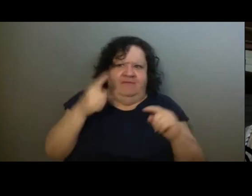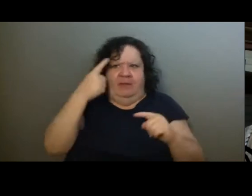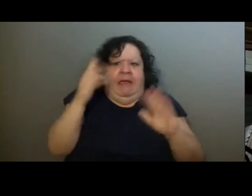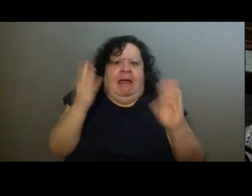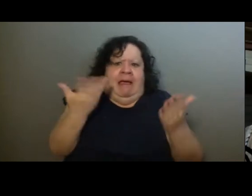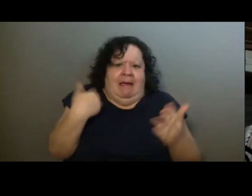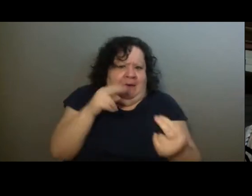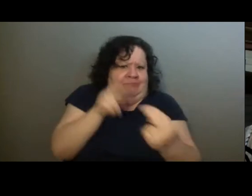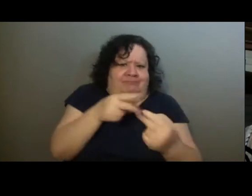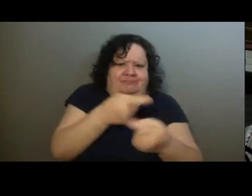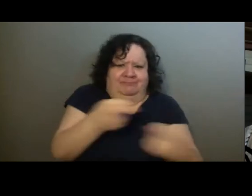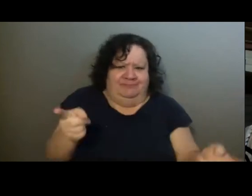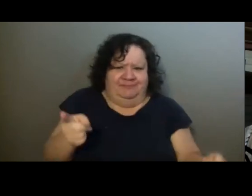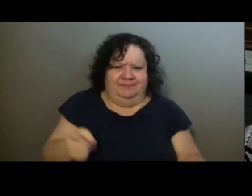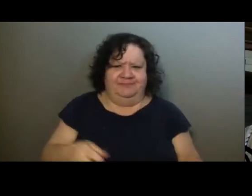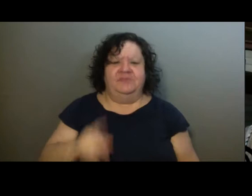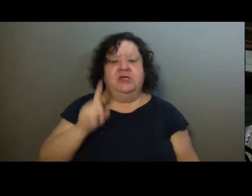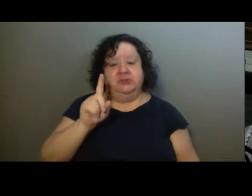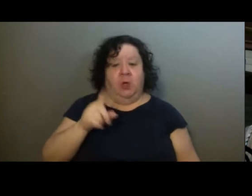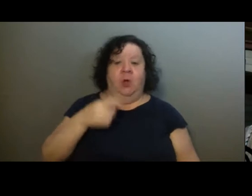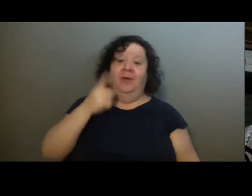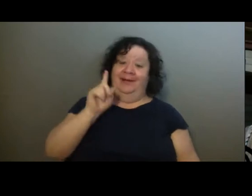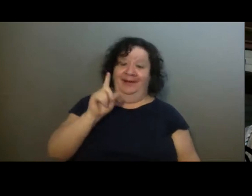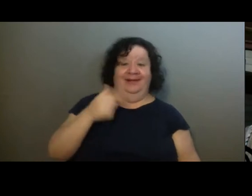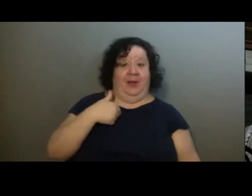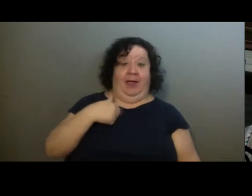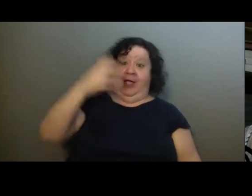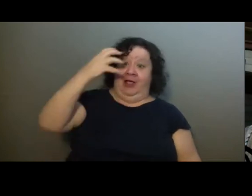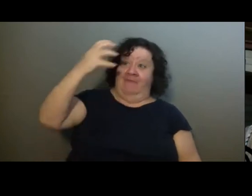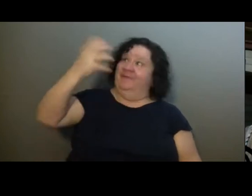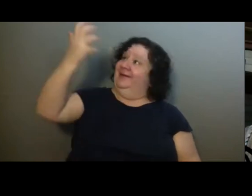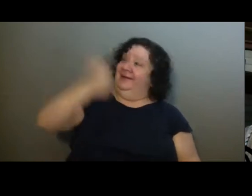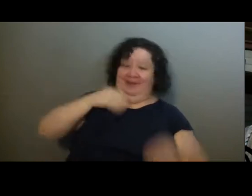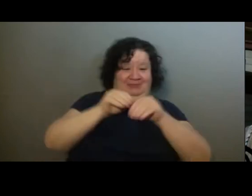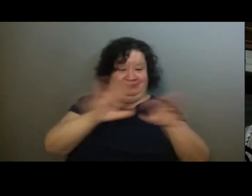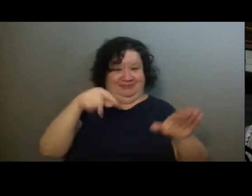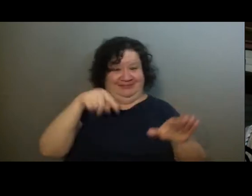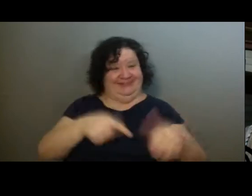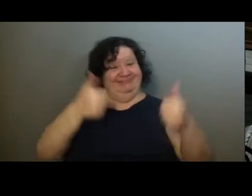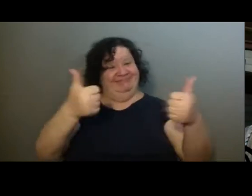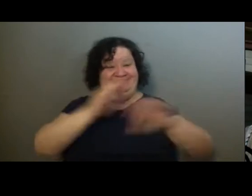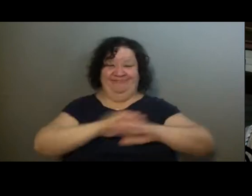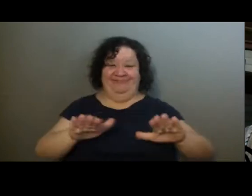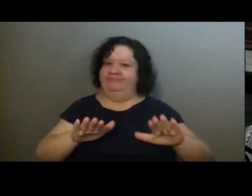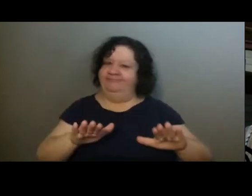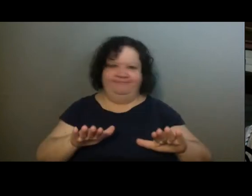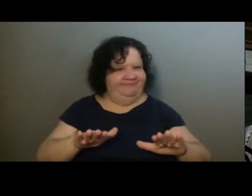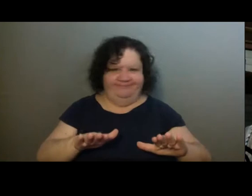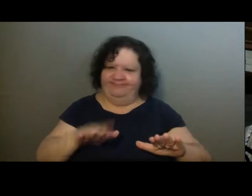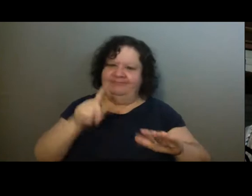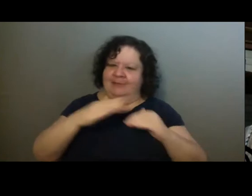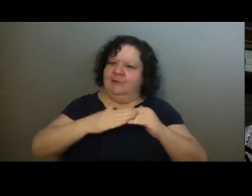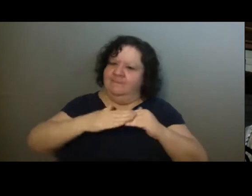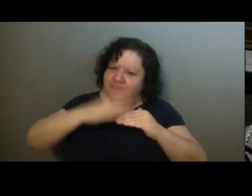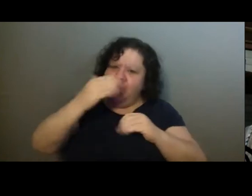of contact with OPDs is crucial in terms of innovation going forward and the appropriate use of technology. And how